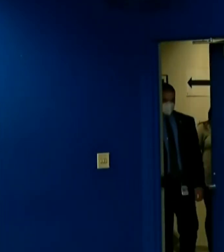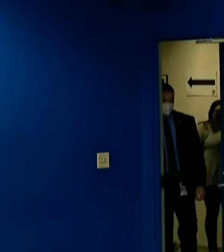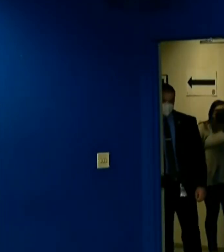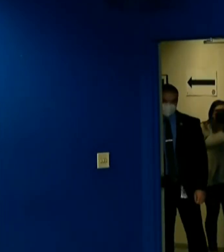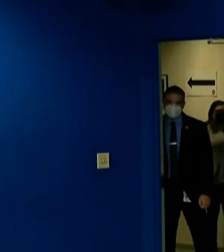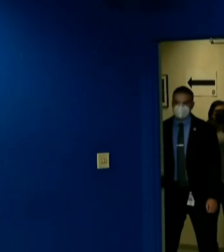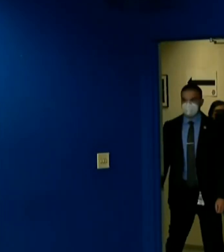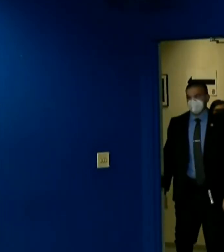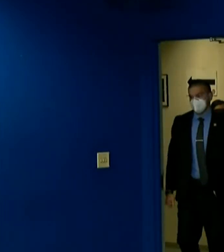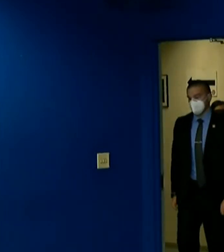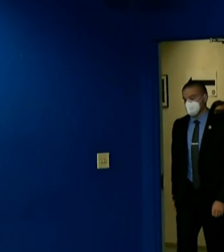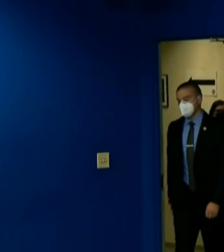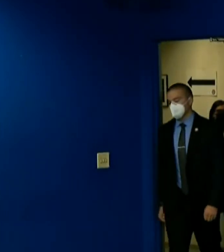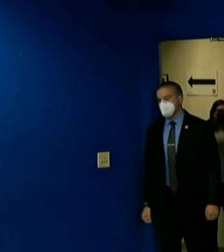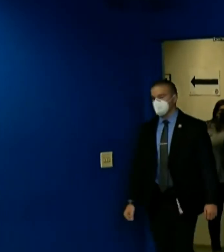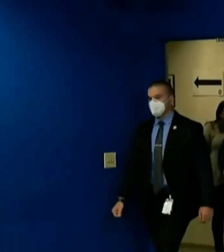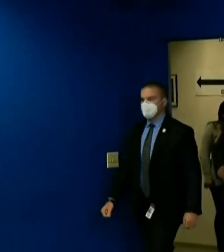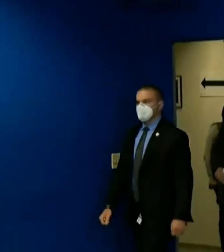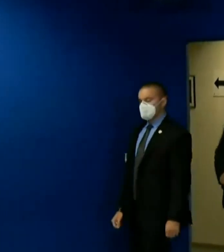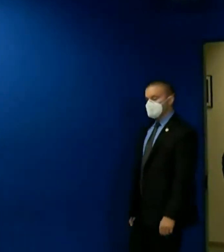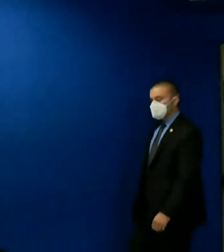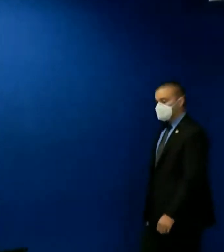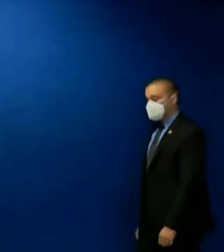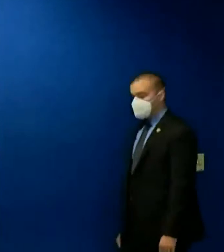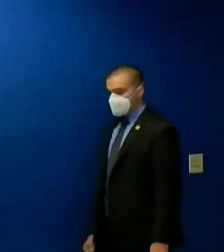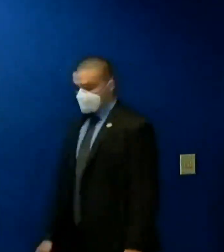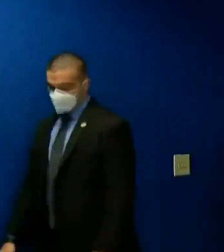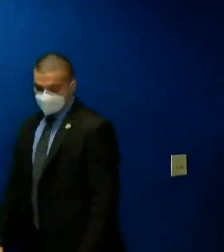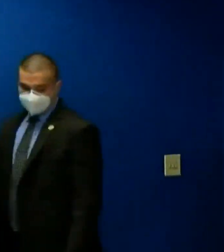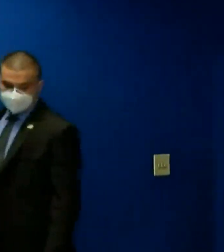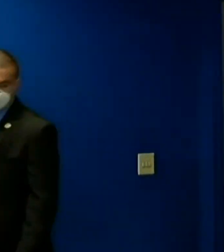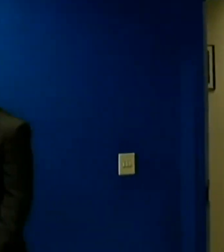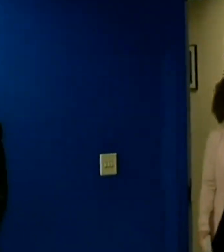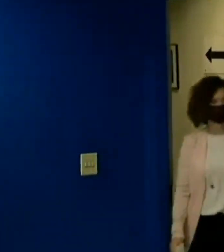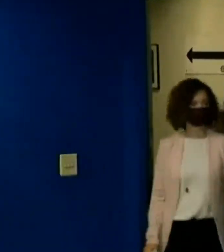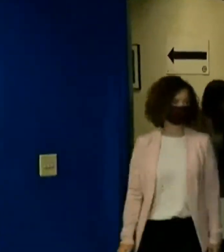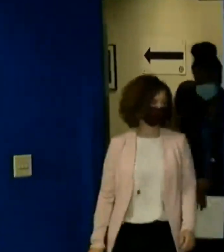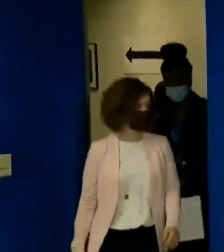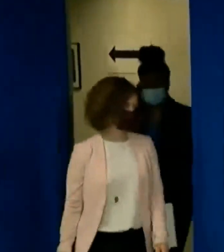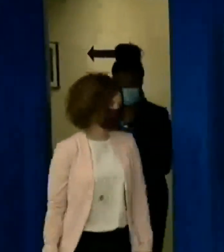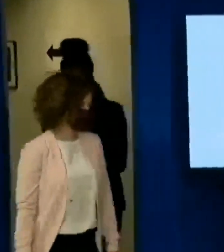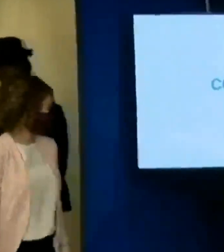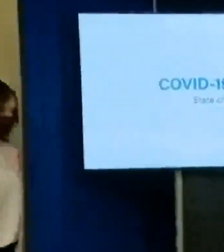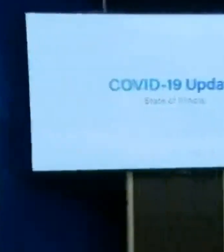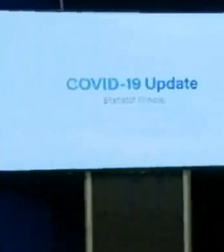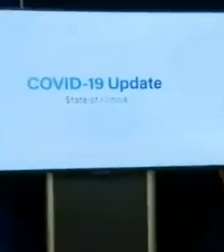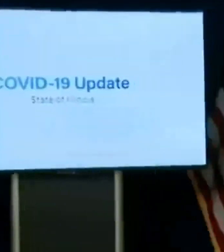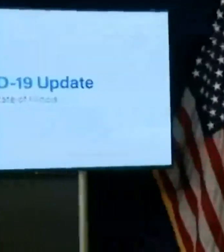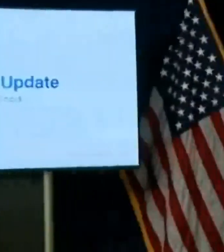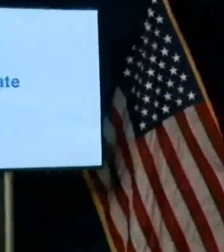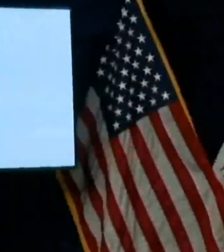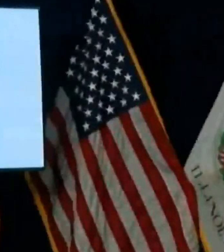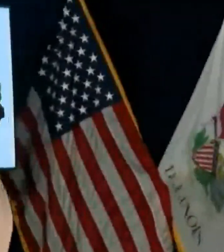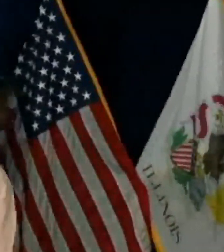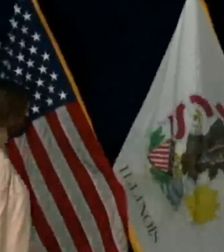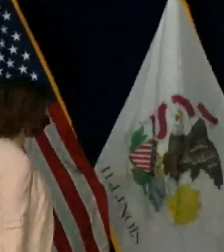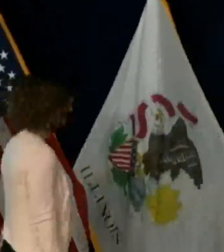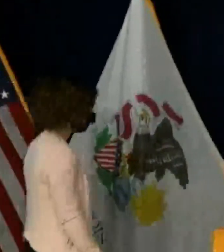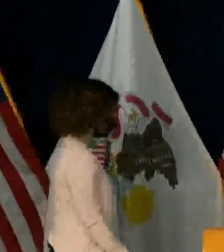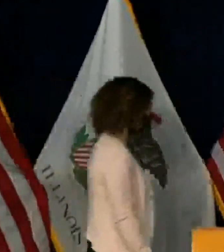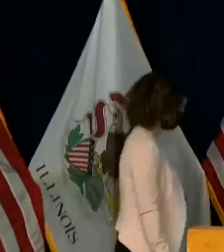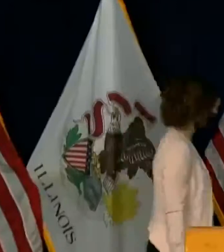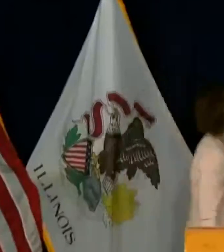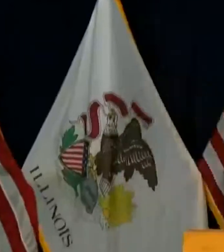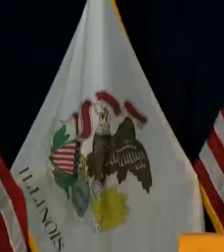mean, no, he's looking. No. It's not. It's good. You're lucky.